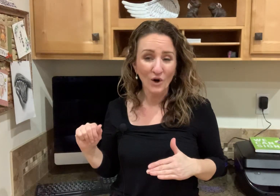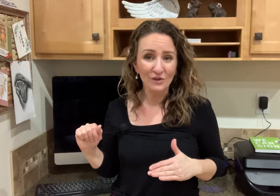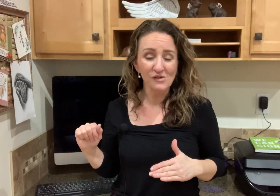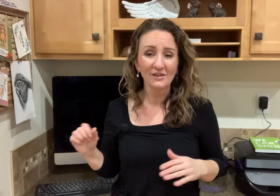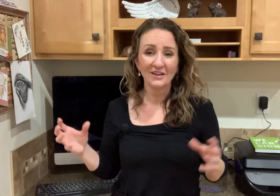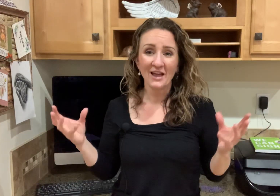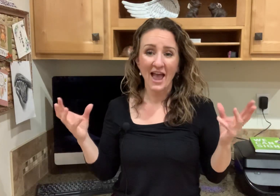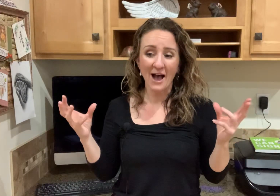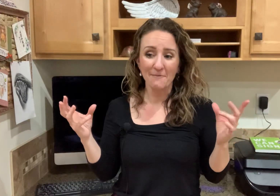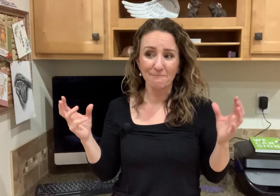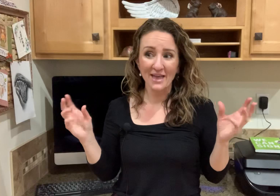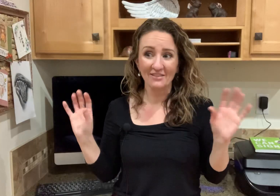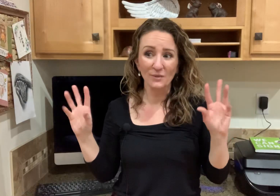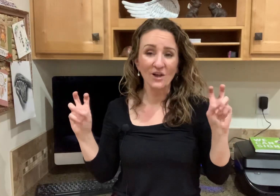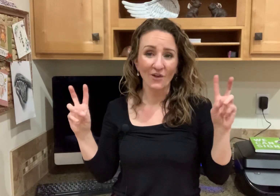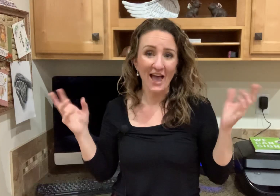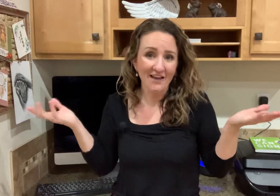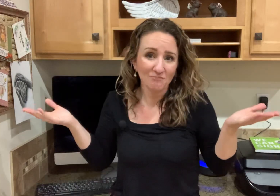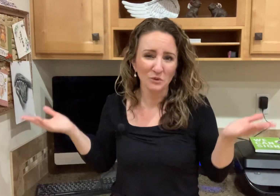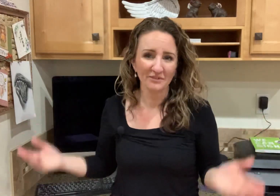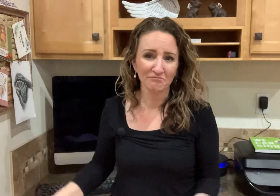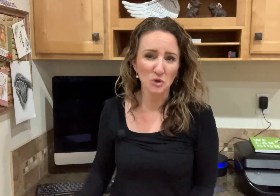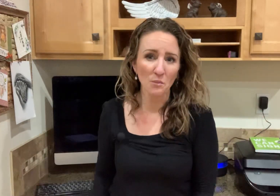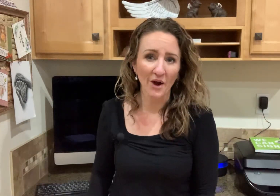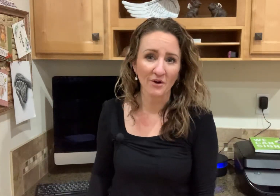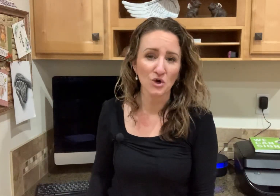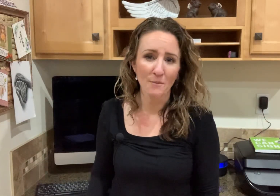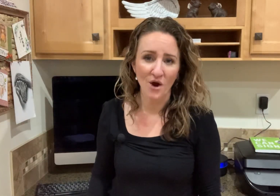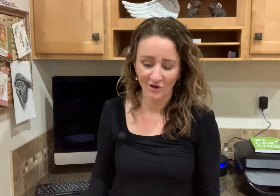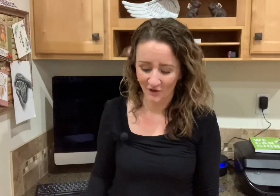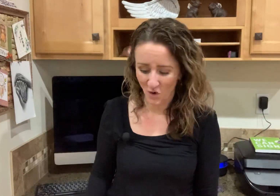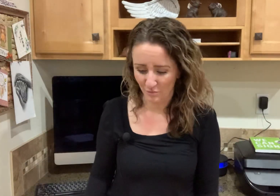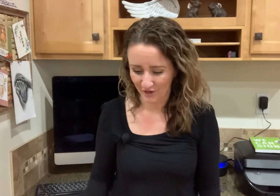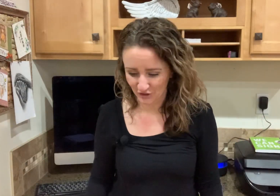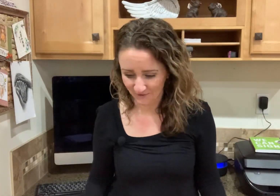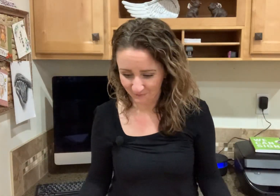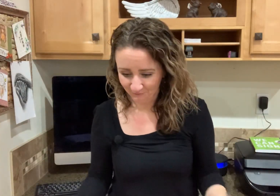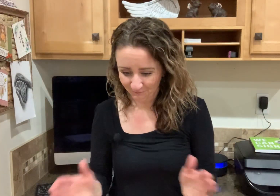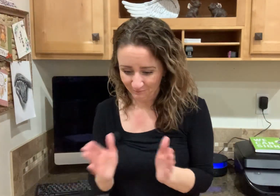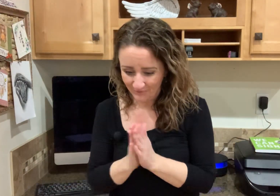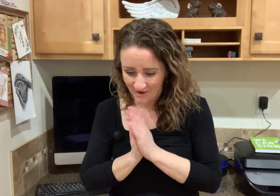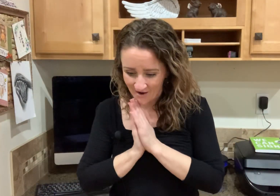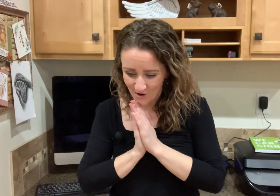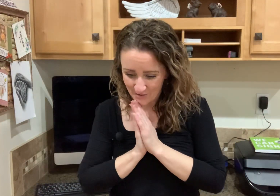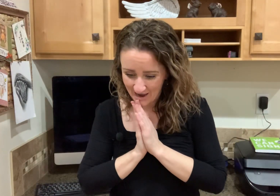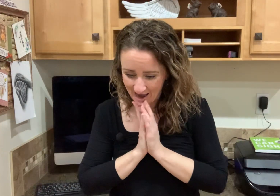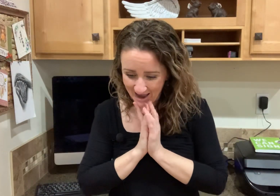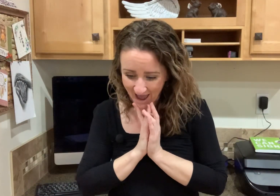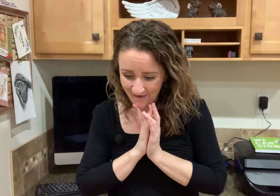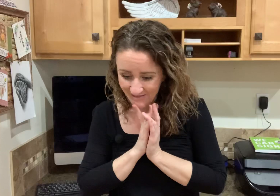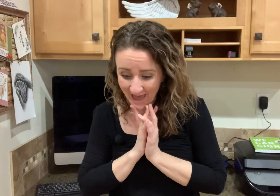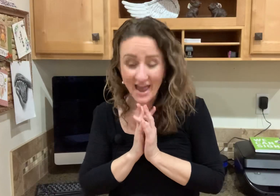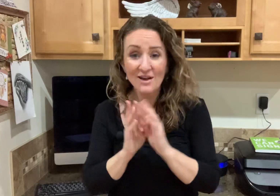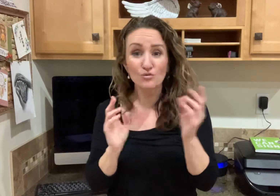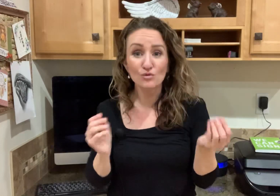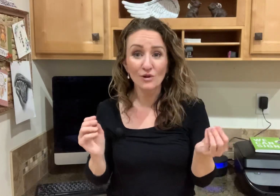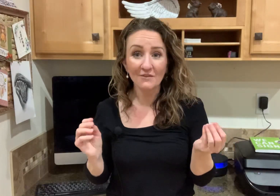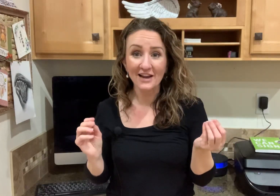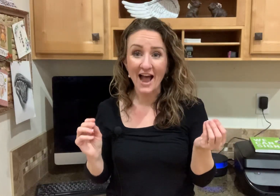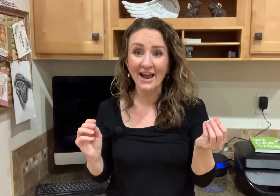words, and we call that numerical incorporation. Okay, and then rule of 9,